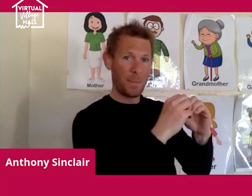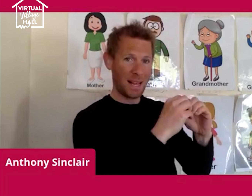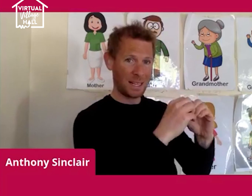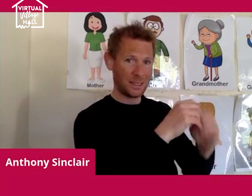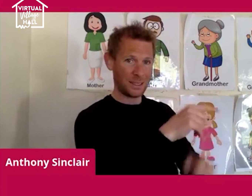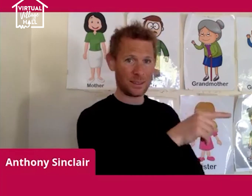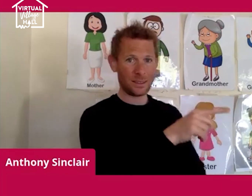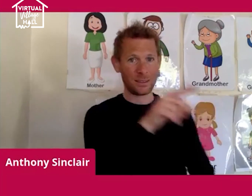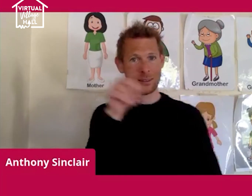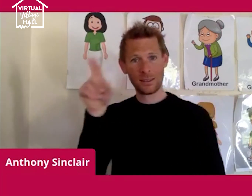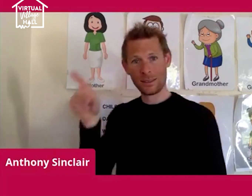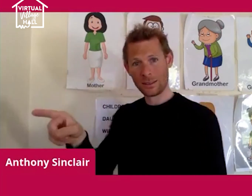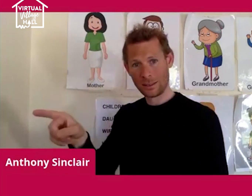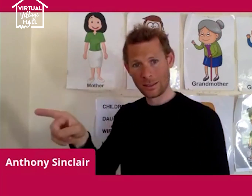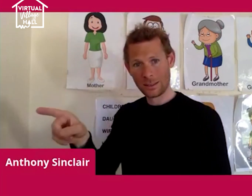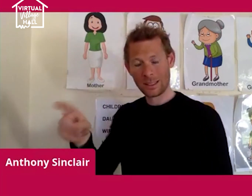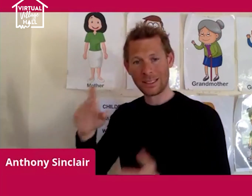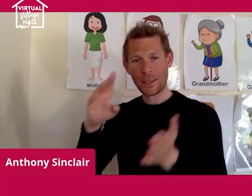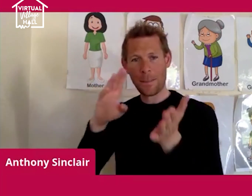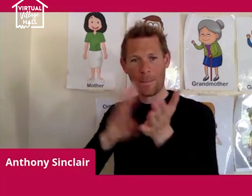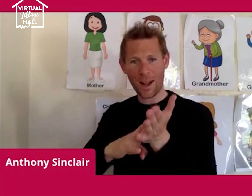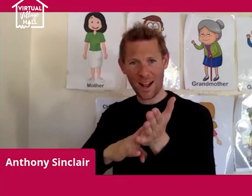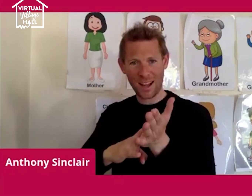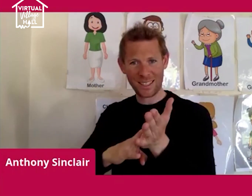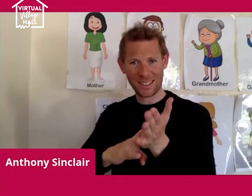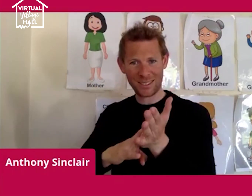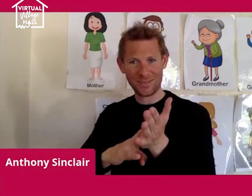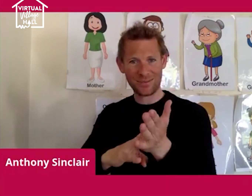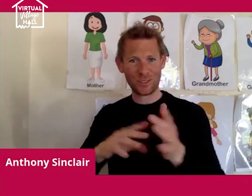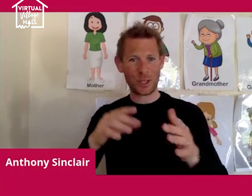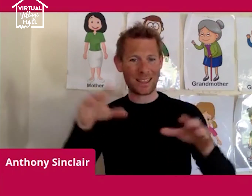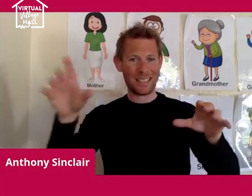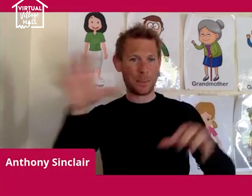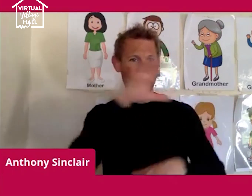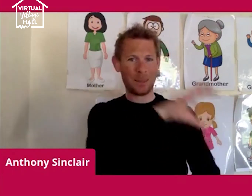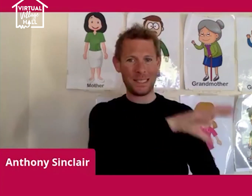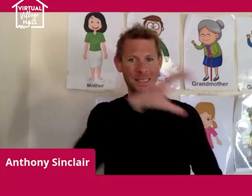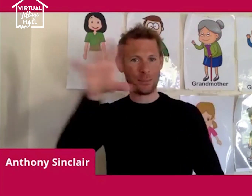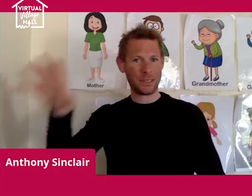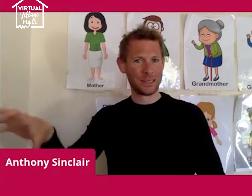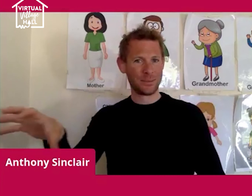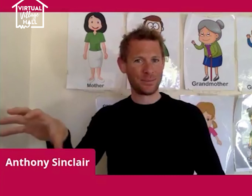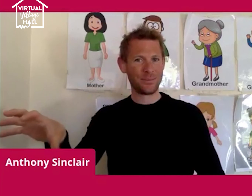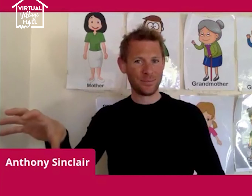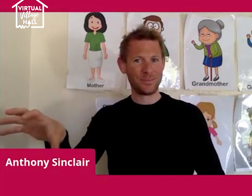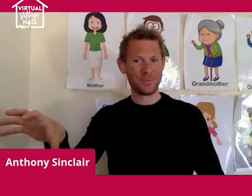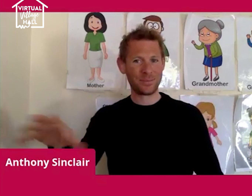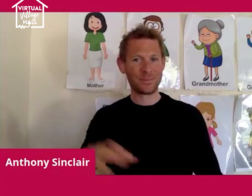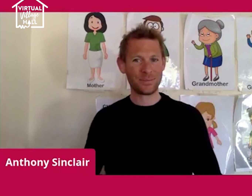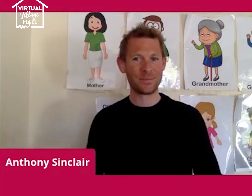So I've pointed over here to Ben, and then I've placed Mark over here. So that's how you can use